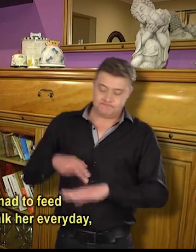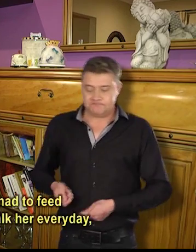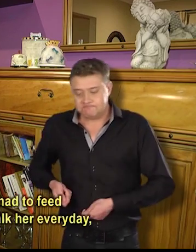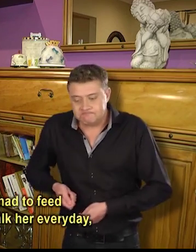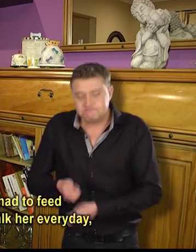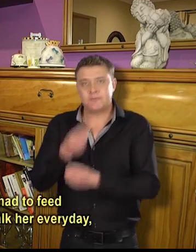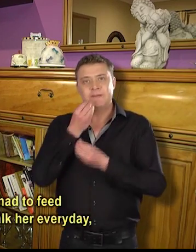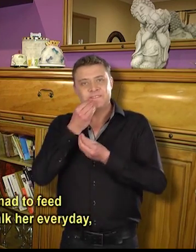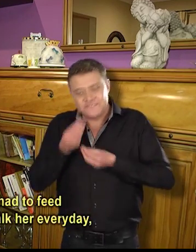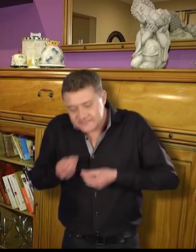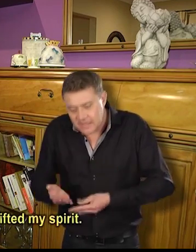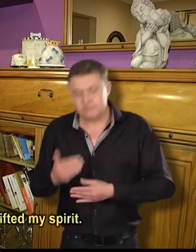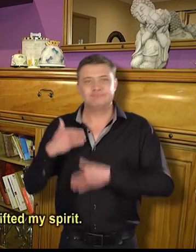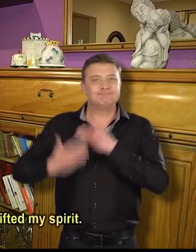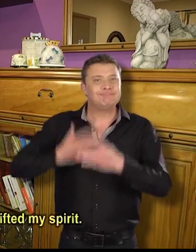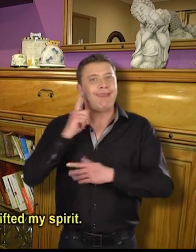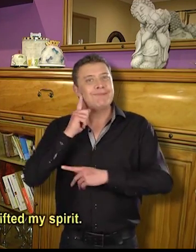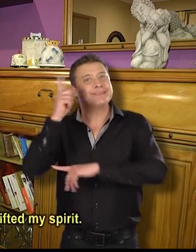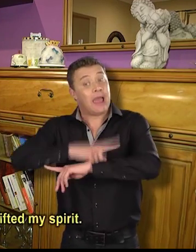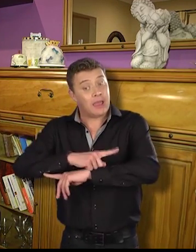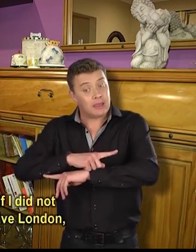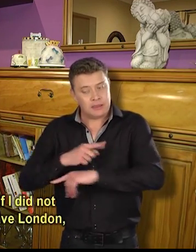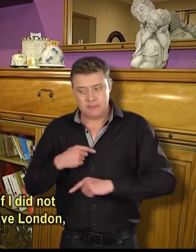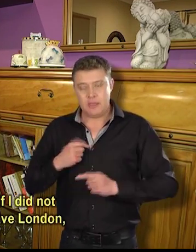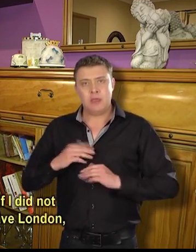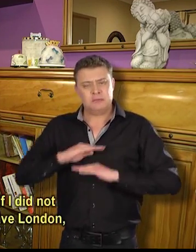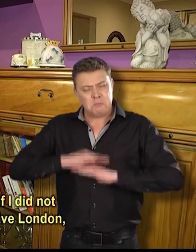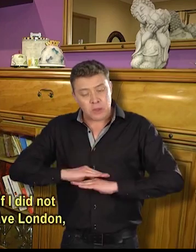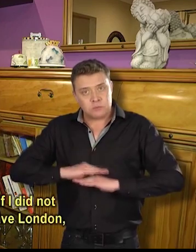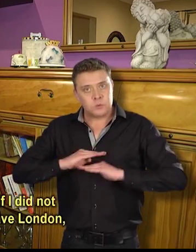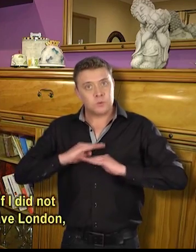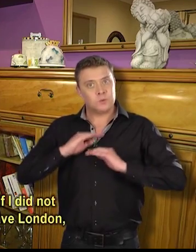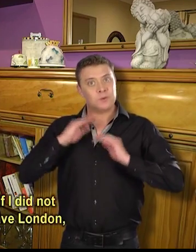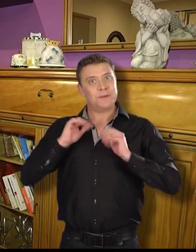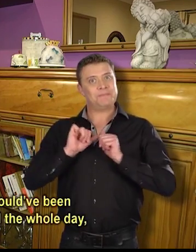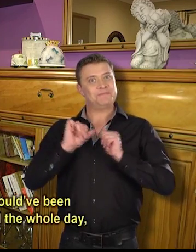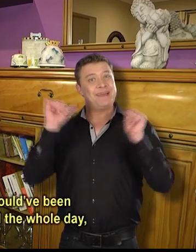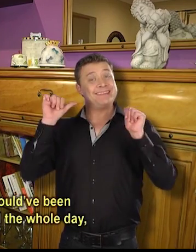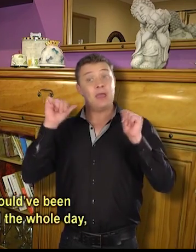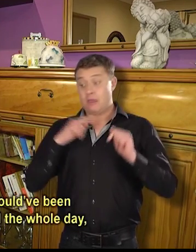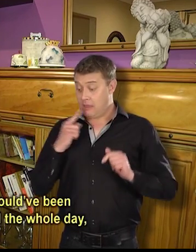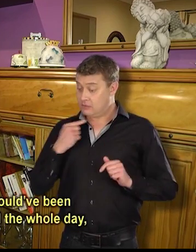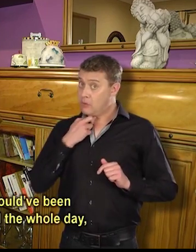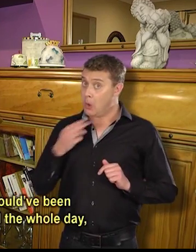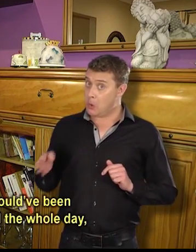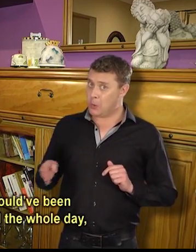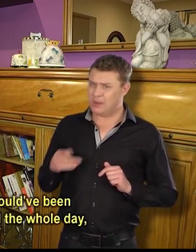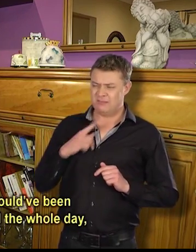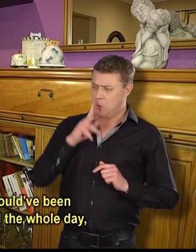her and I had to walk her every day, and that lifted my spirit up. Otherwise, if I did not have London, I would be